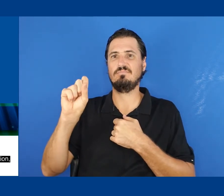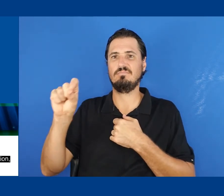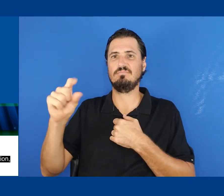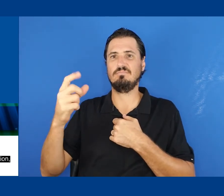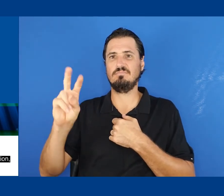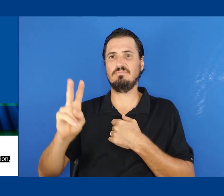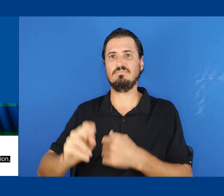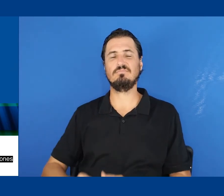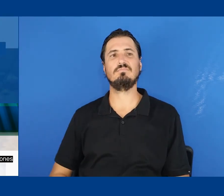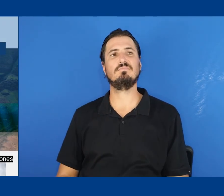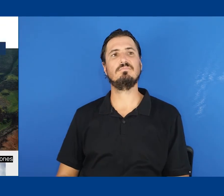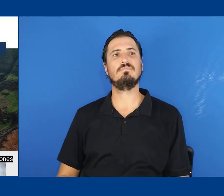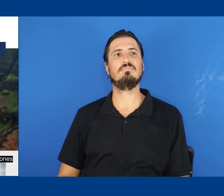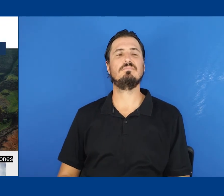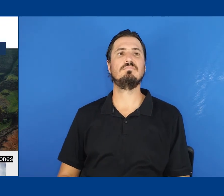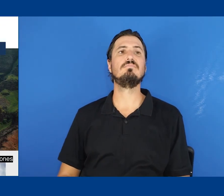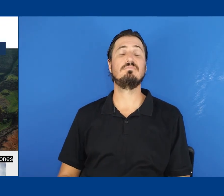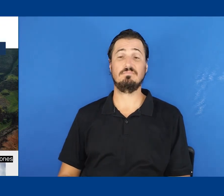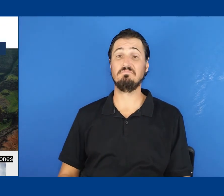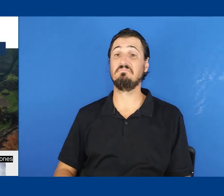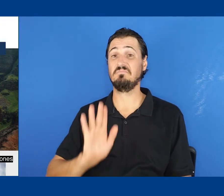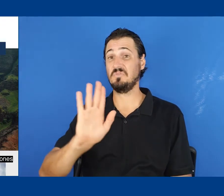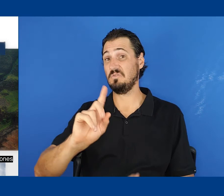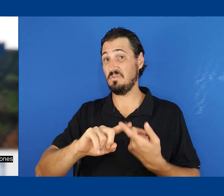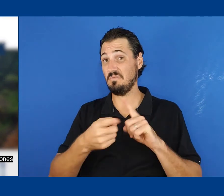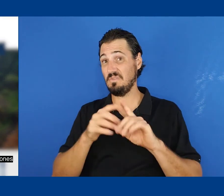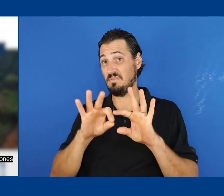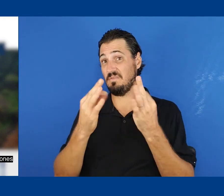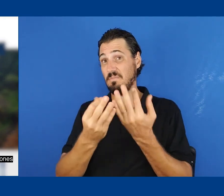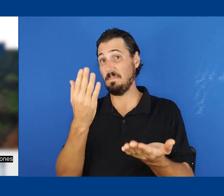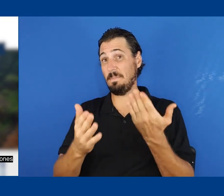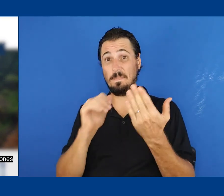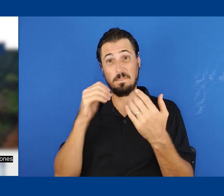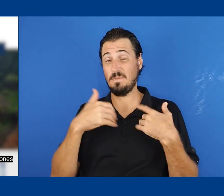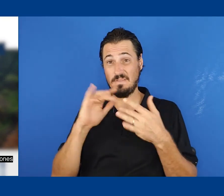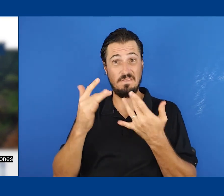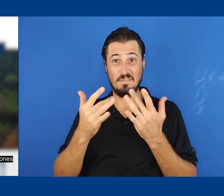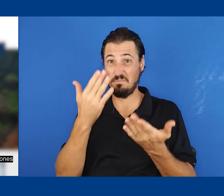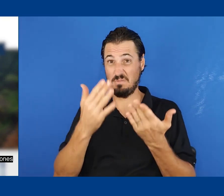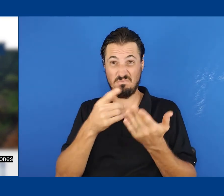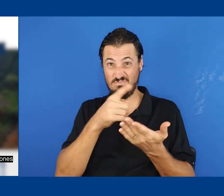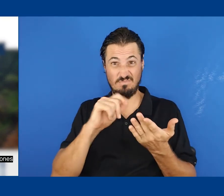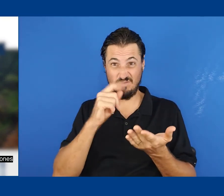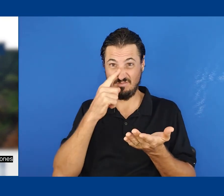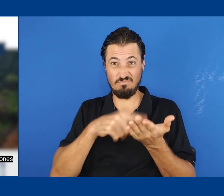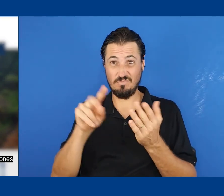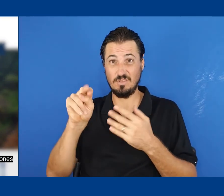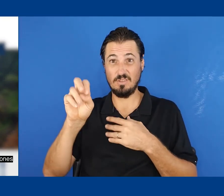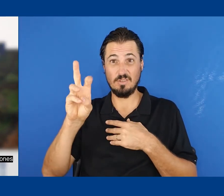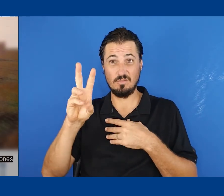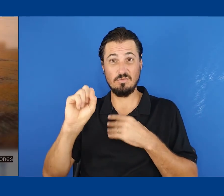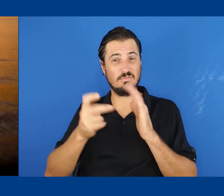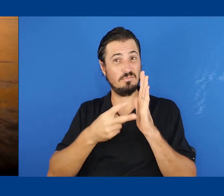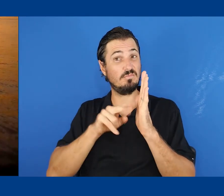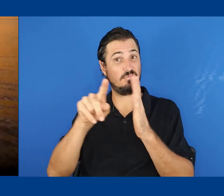coronavirus.gov. Not everyone has internet access or follows the news, so please help to keep your loved ones